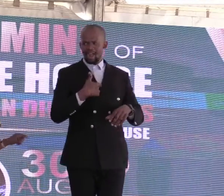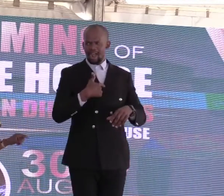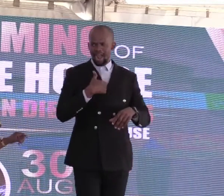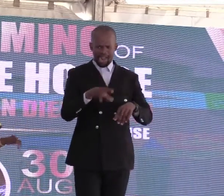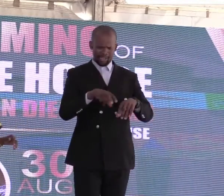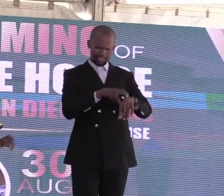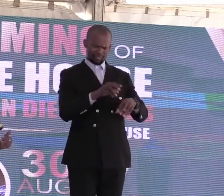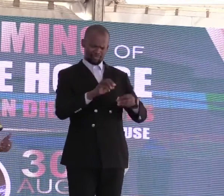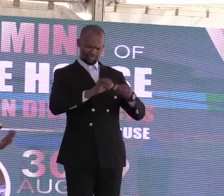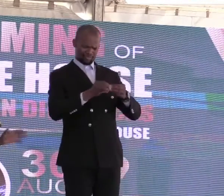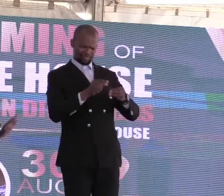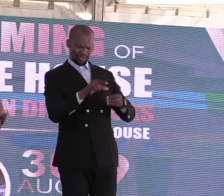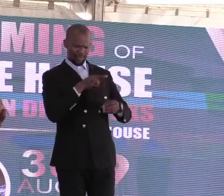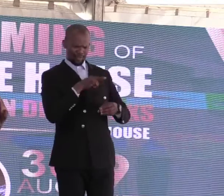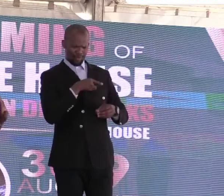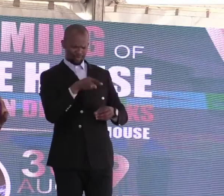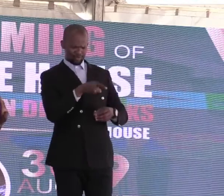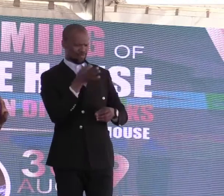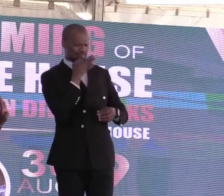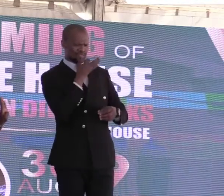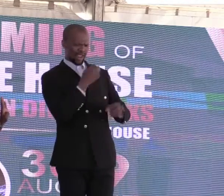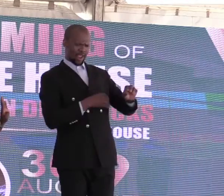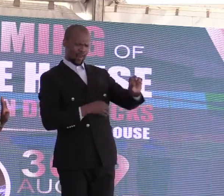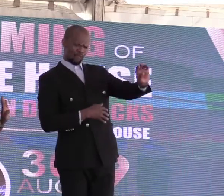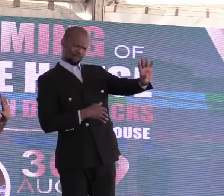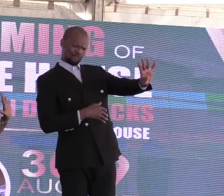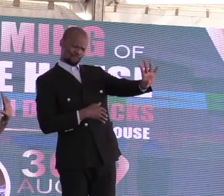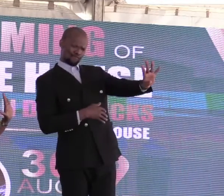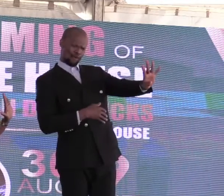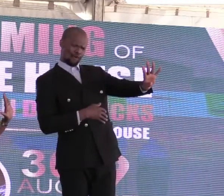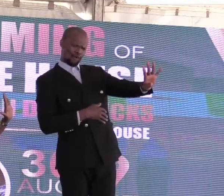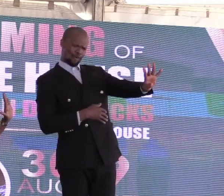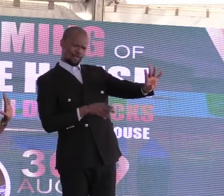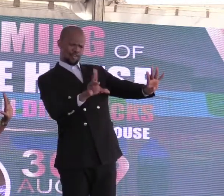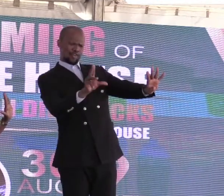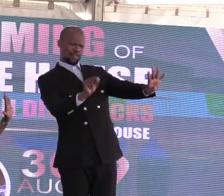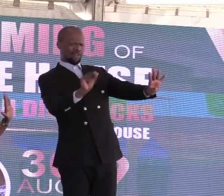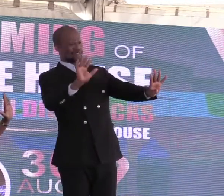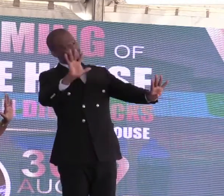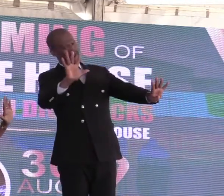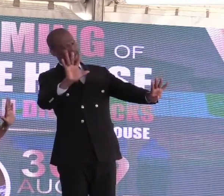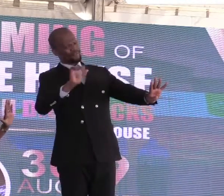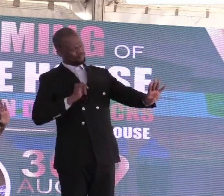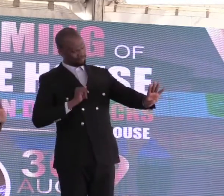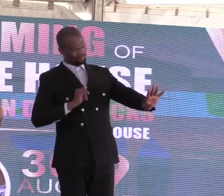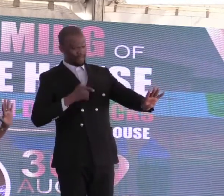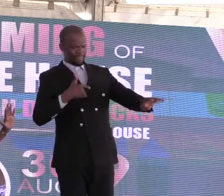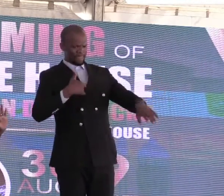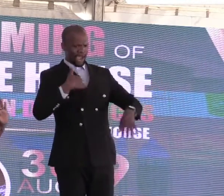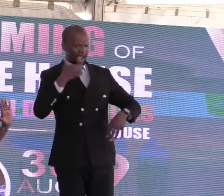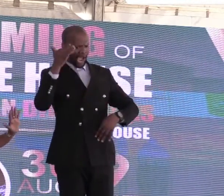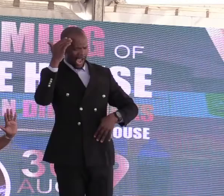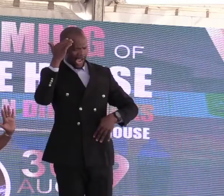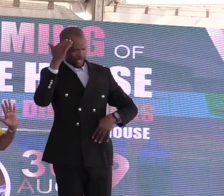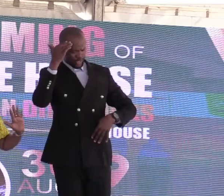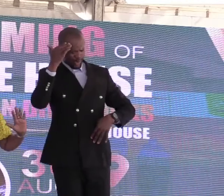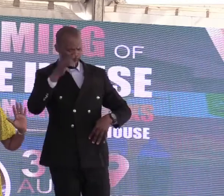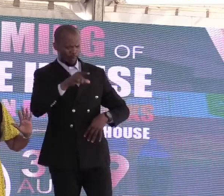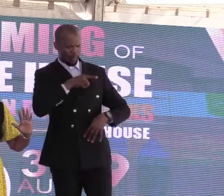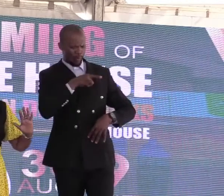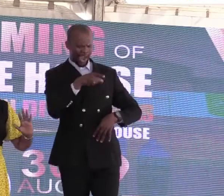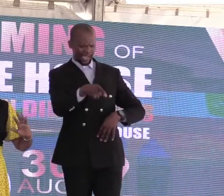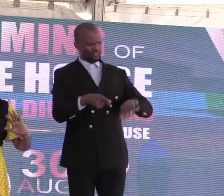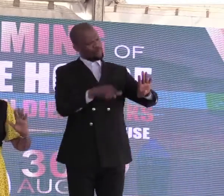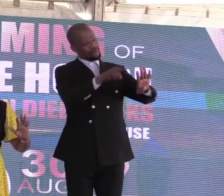for you, because you said 4 and not 5. And I know the narrative behind the